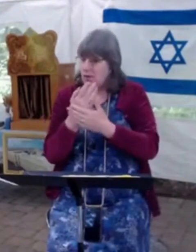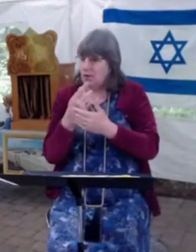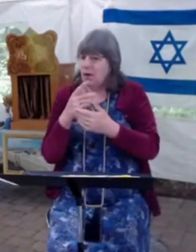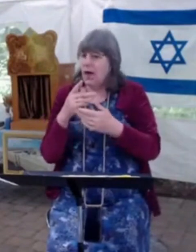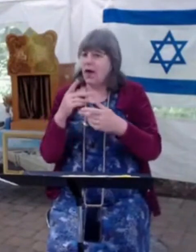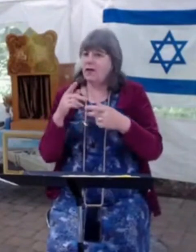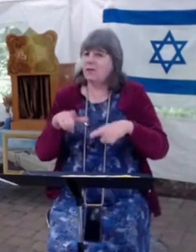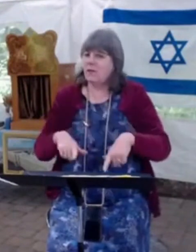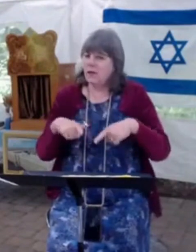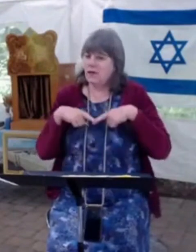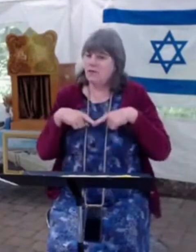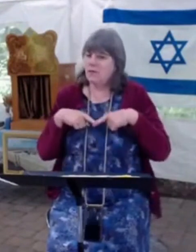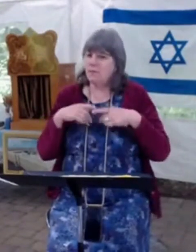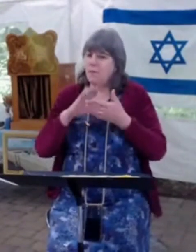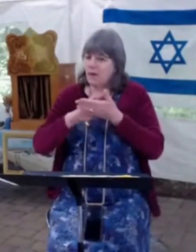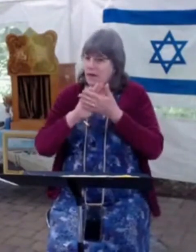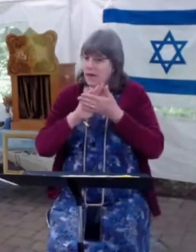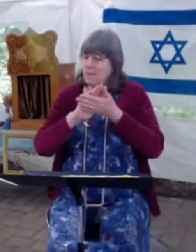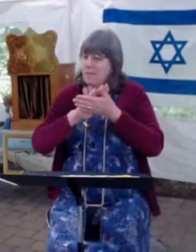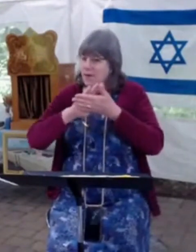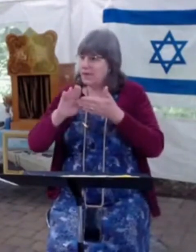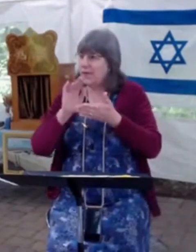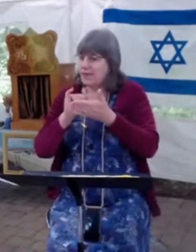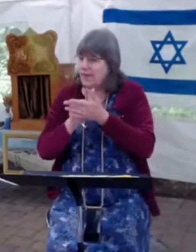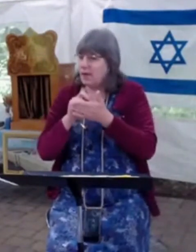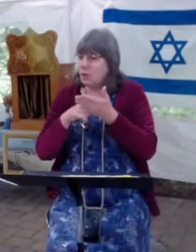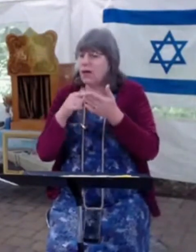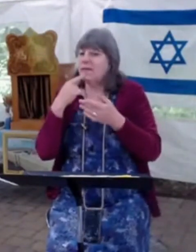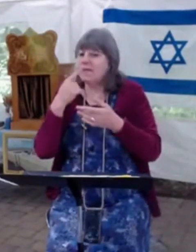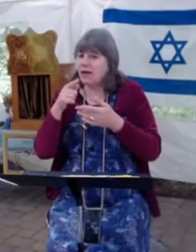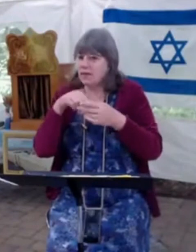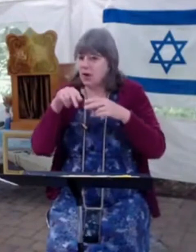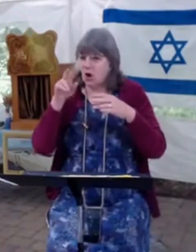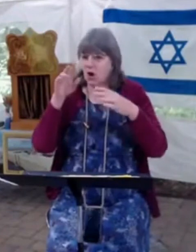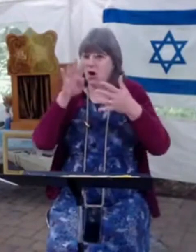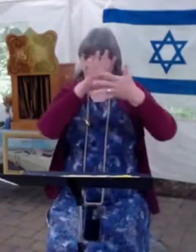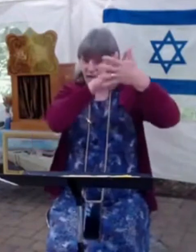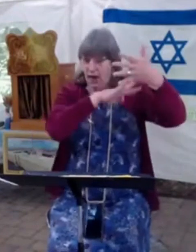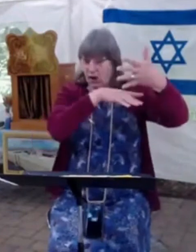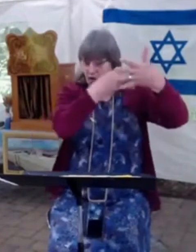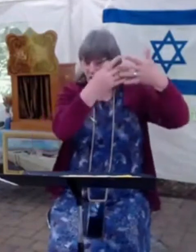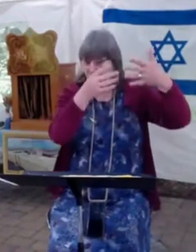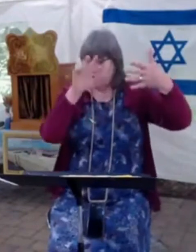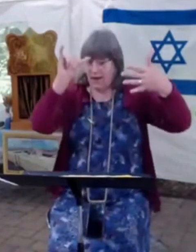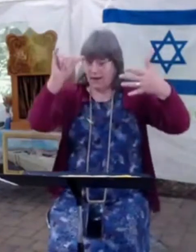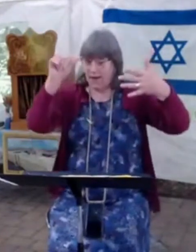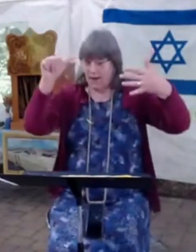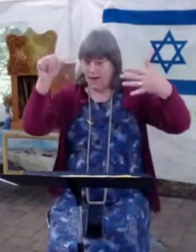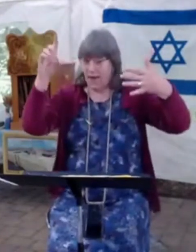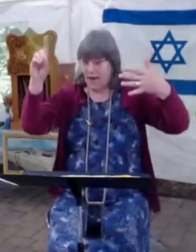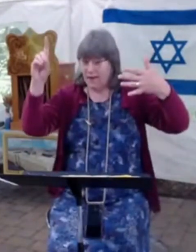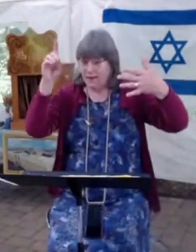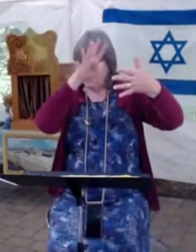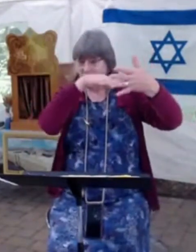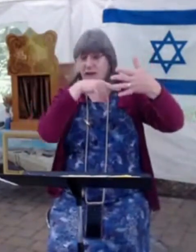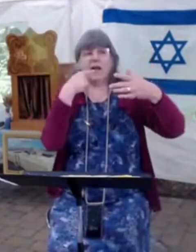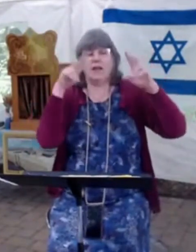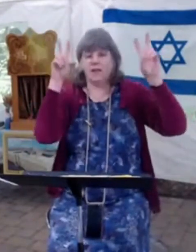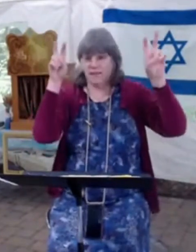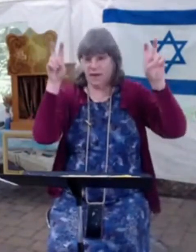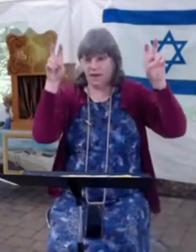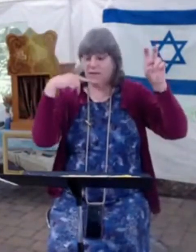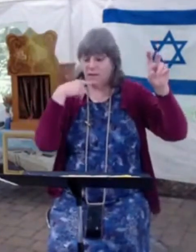what the YAD logo on our calendars mean. It says, if you look at the calendar from FFOZ that we did, the YAD logo